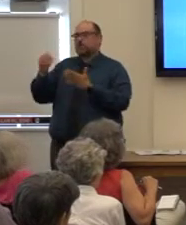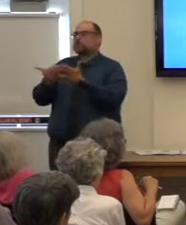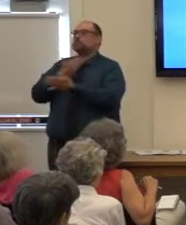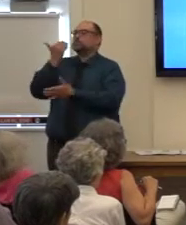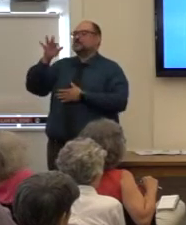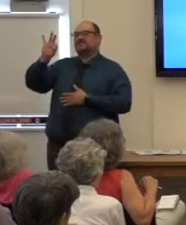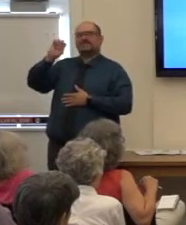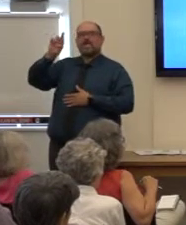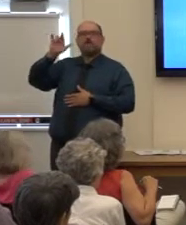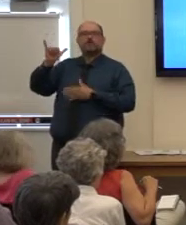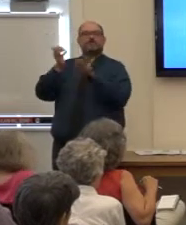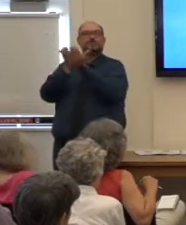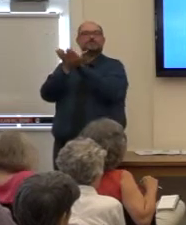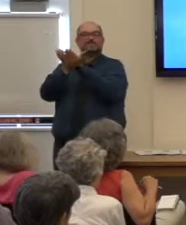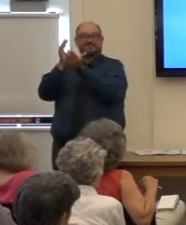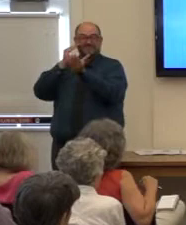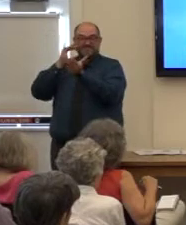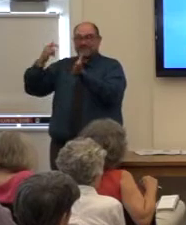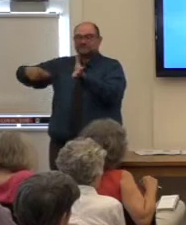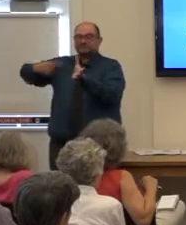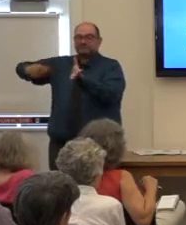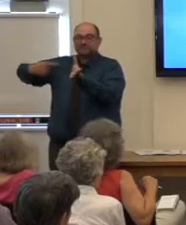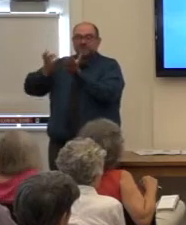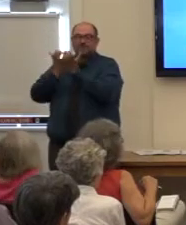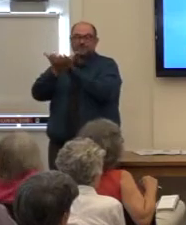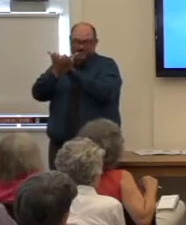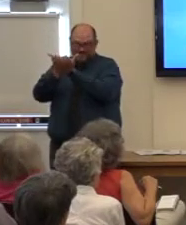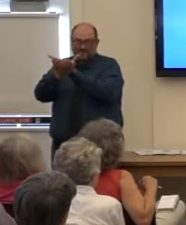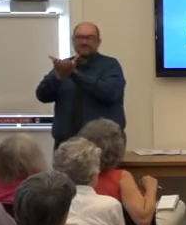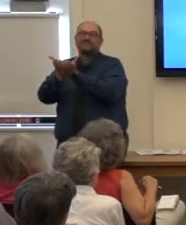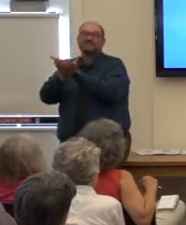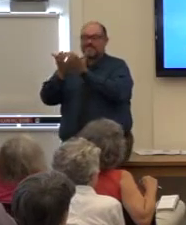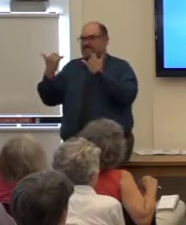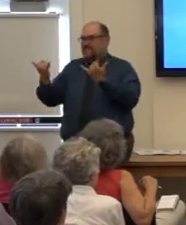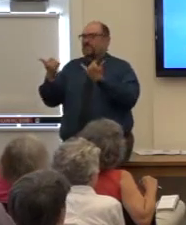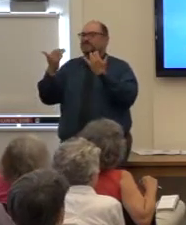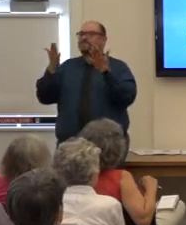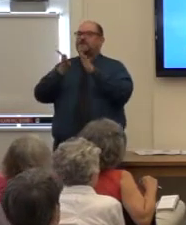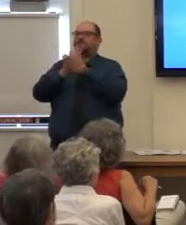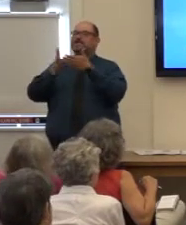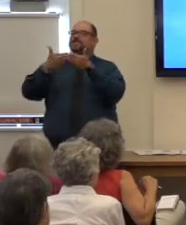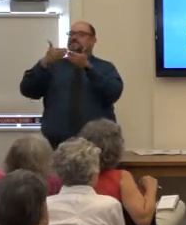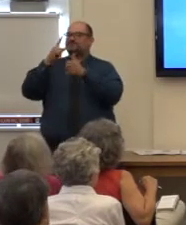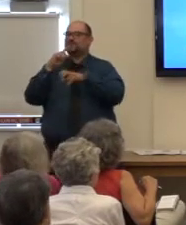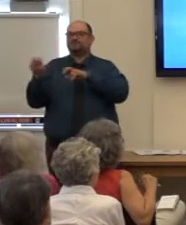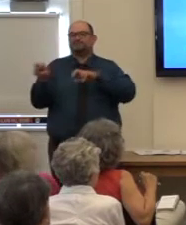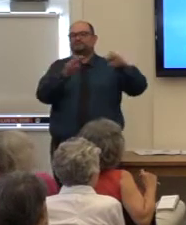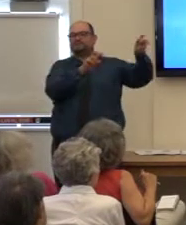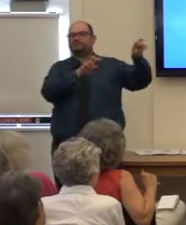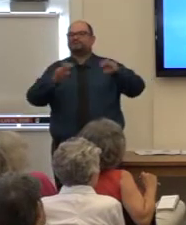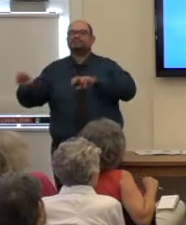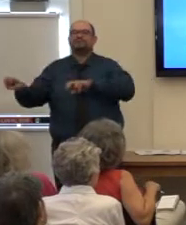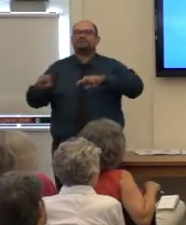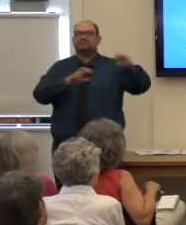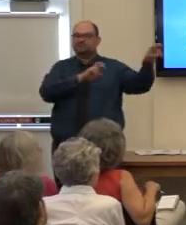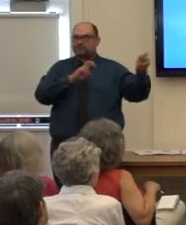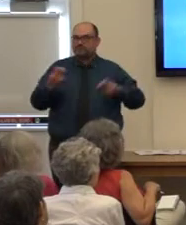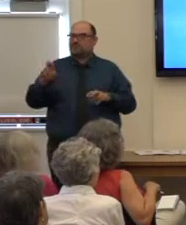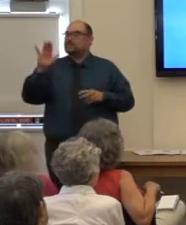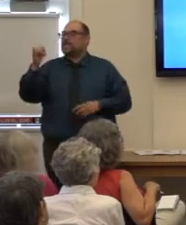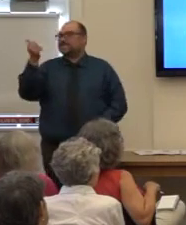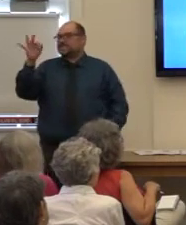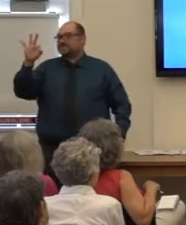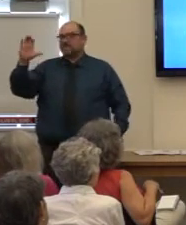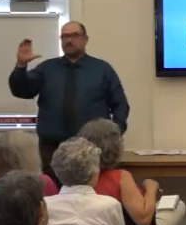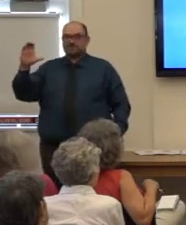the Vineyard to the mainland for the first time. By the end of the 19th century, There would be bigger,